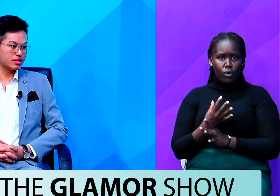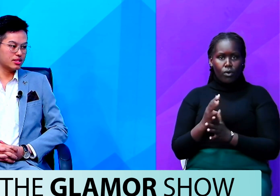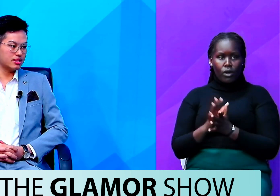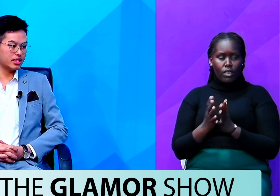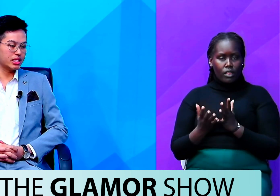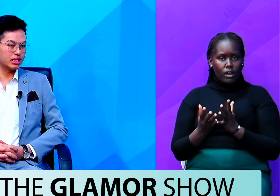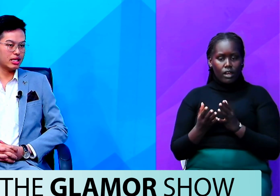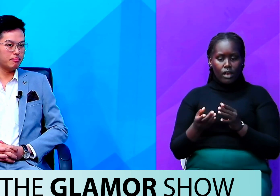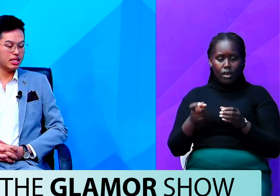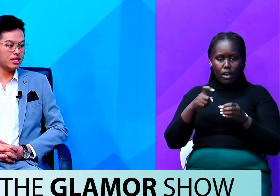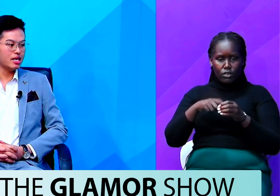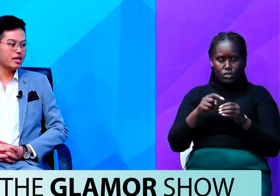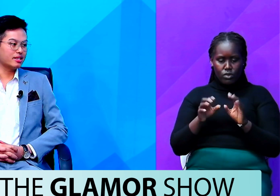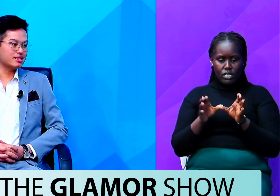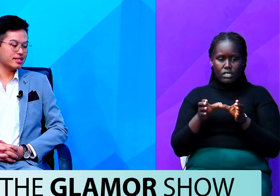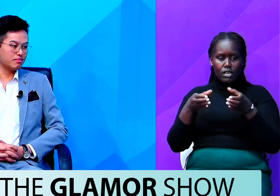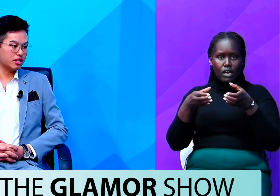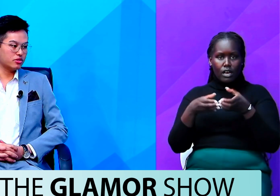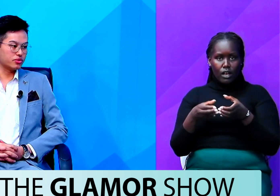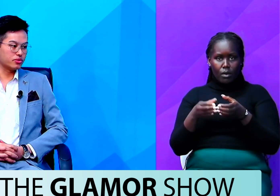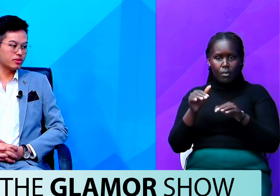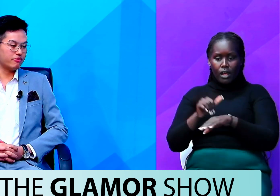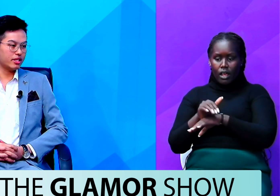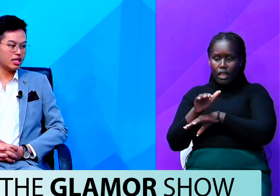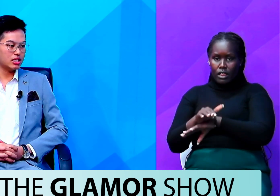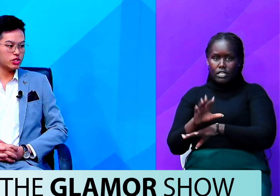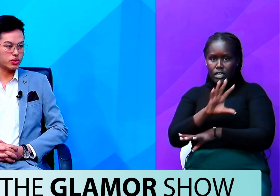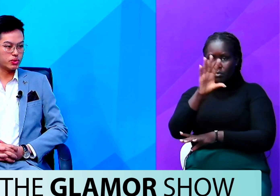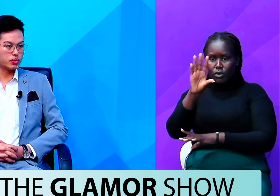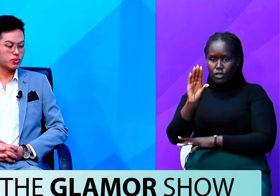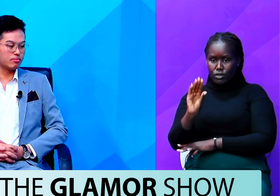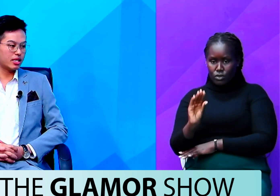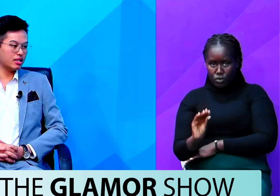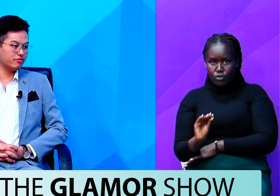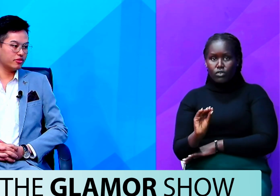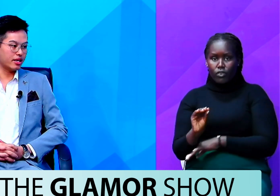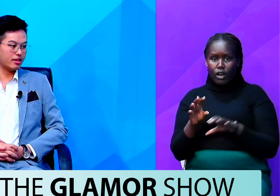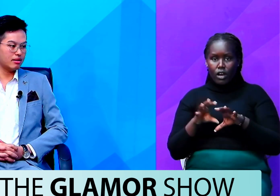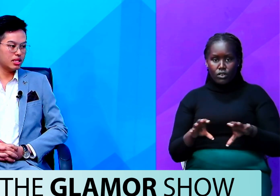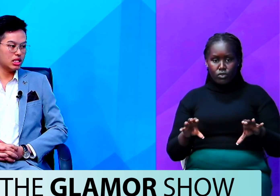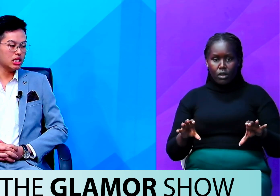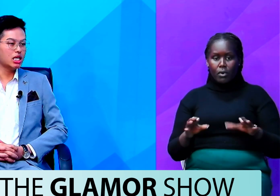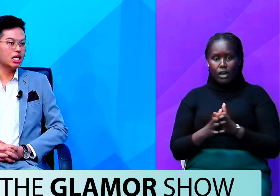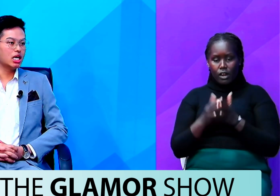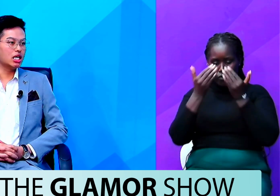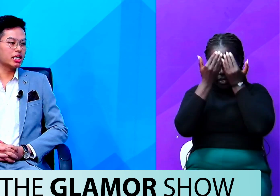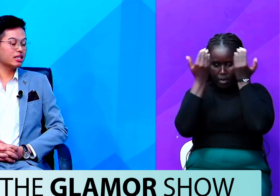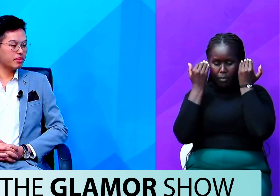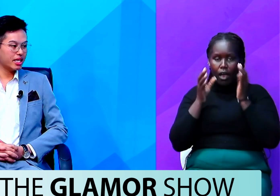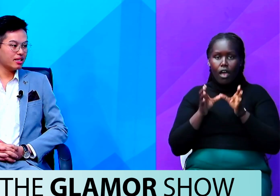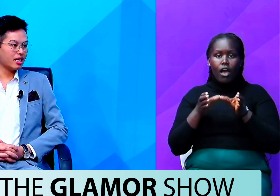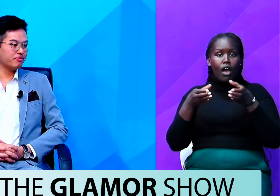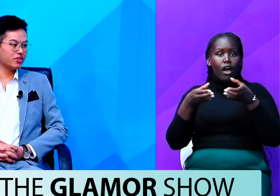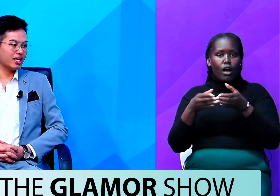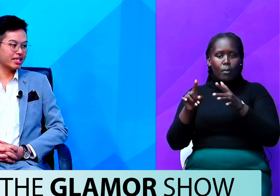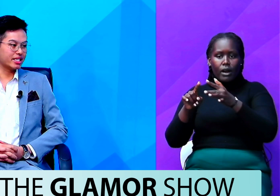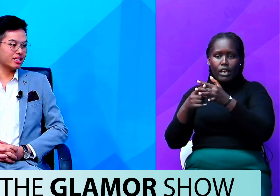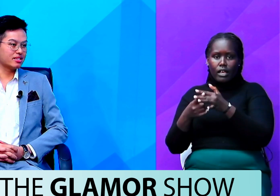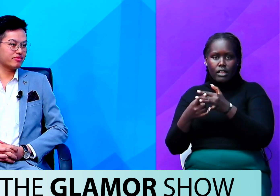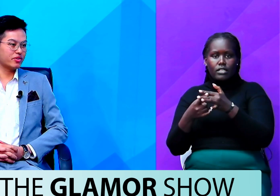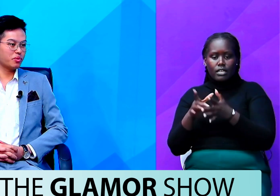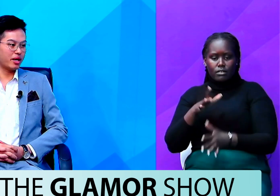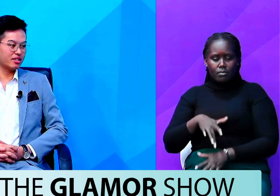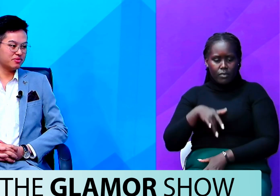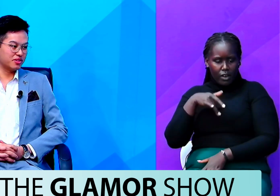to this company. Then sent me to Africa to do the marketing for the hair company. In the beginning, I feel like